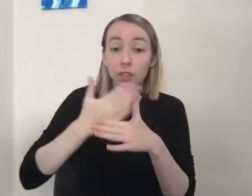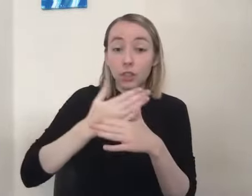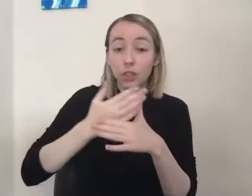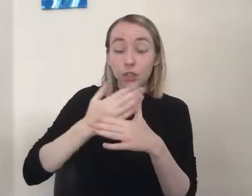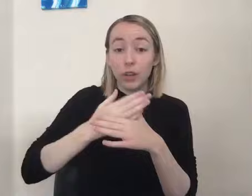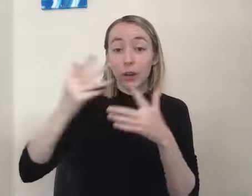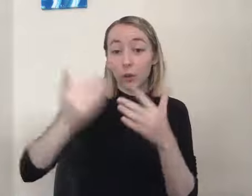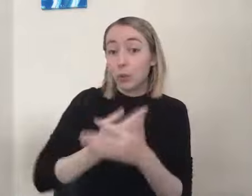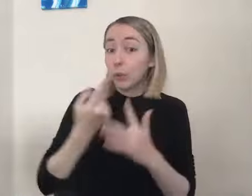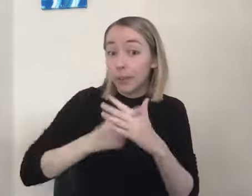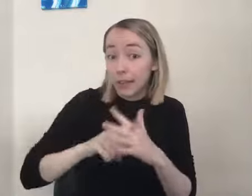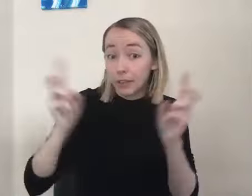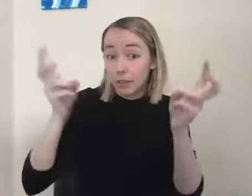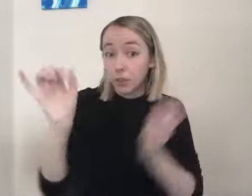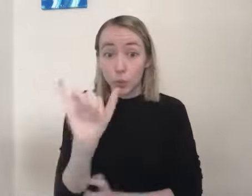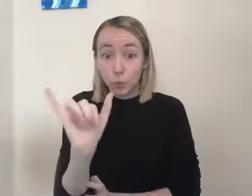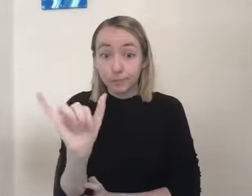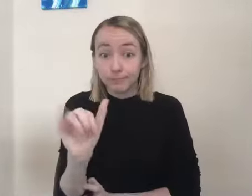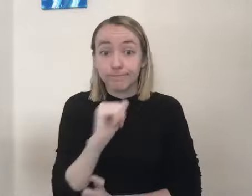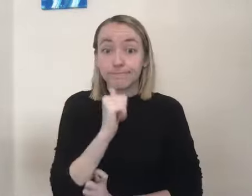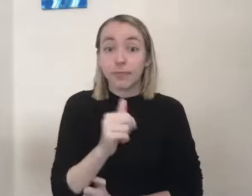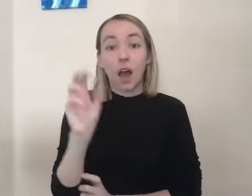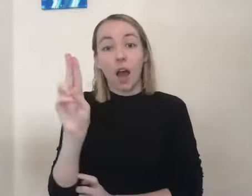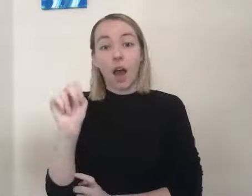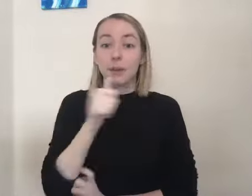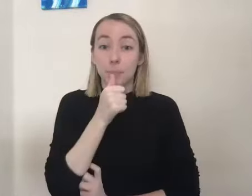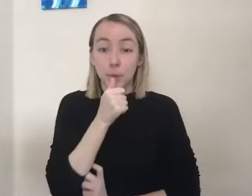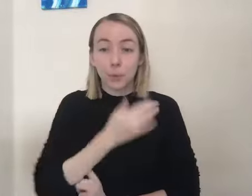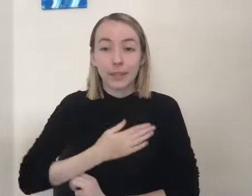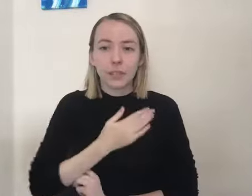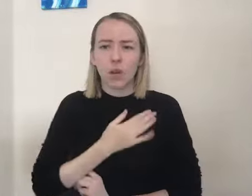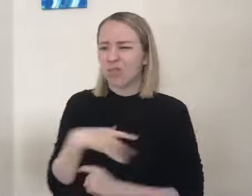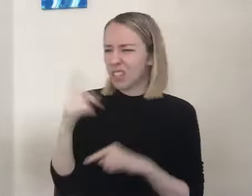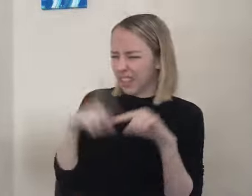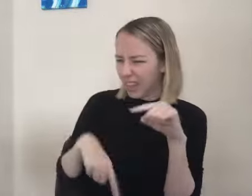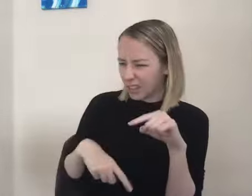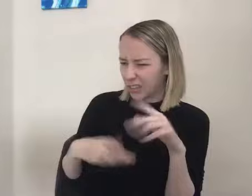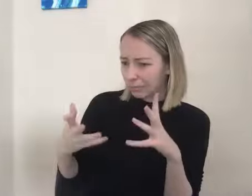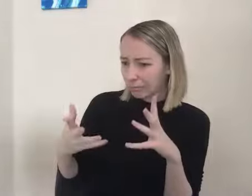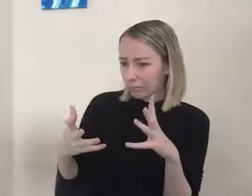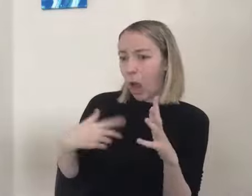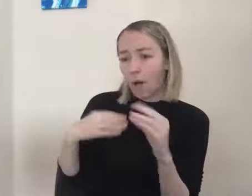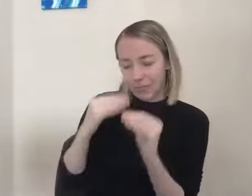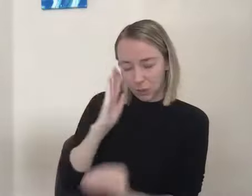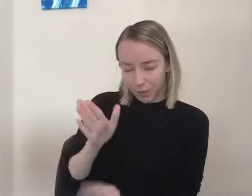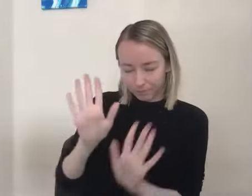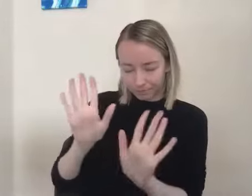is in UK. So, Myra, if you would like to come in and share on new beginnings, if you just would like to unmute,